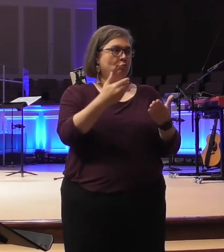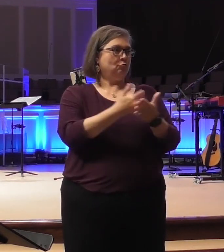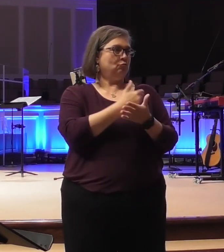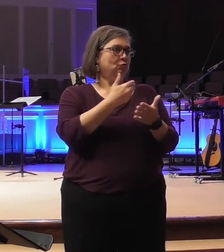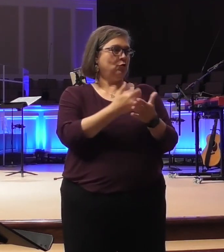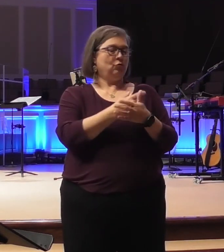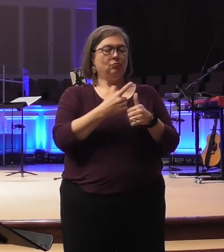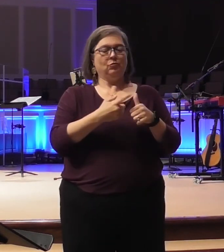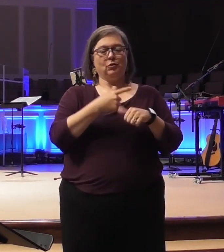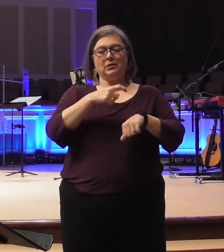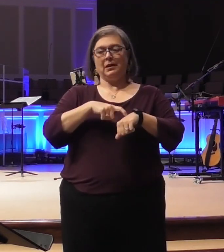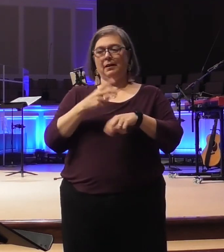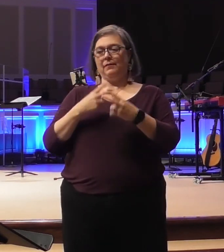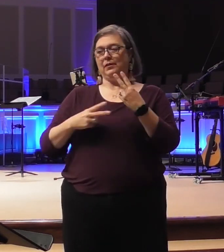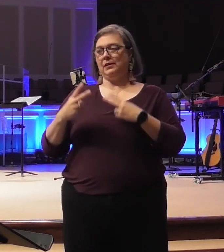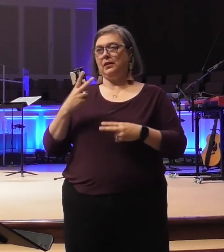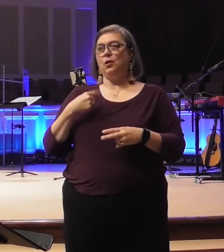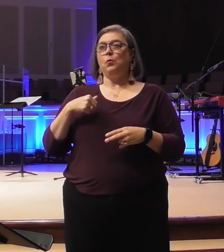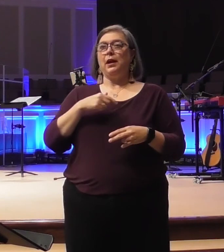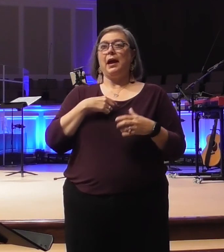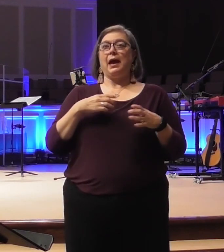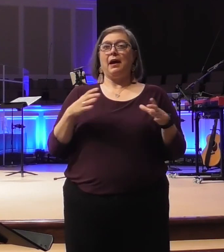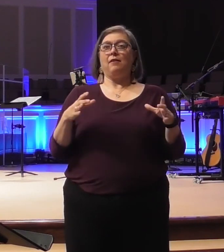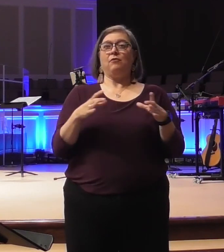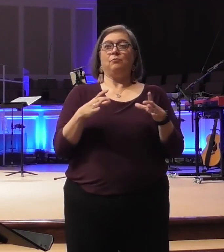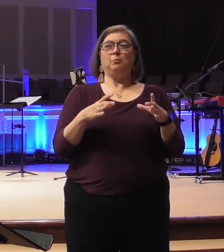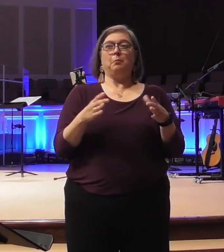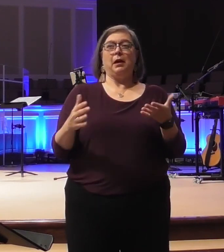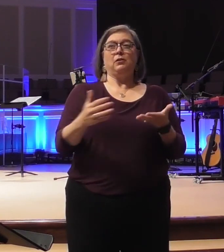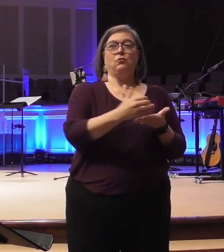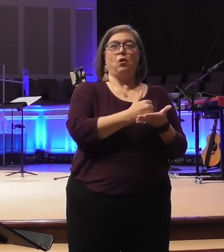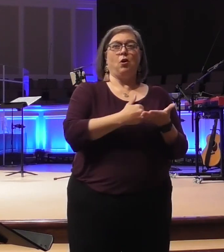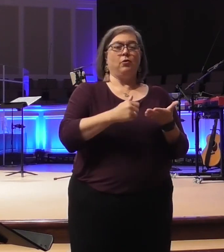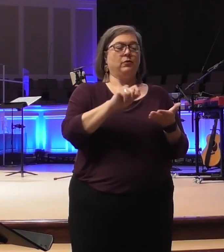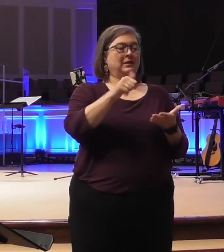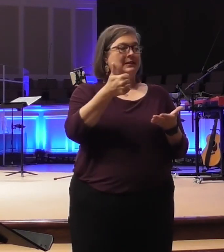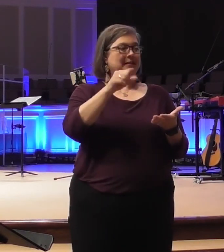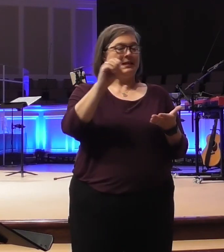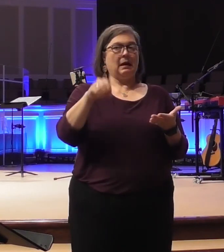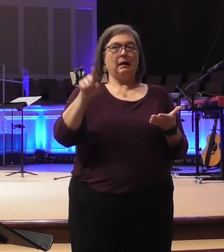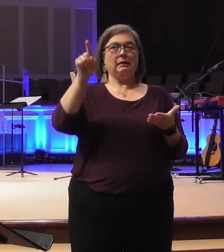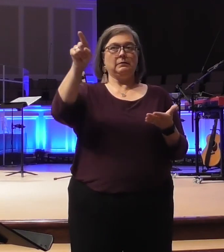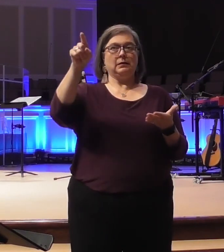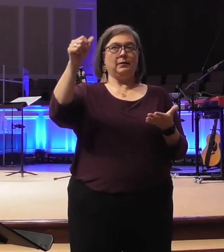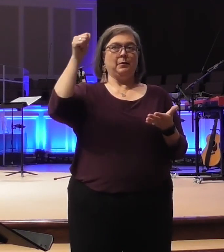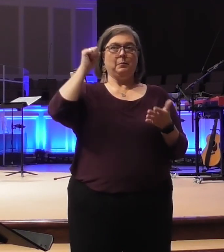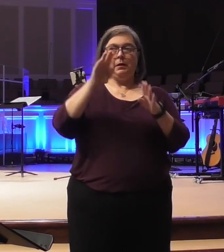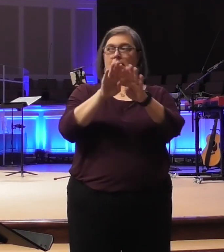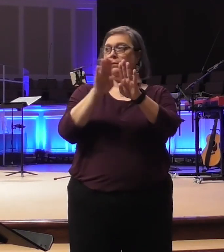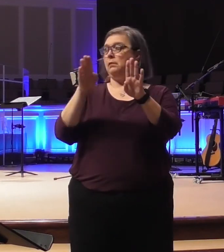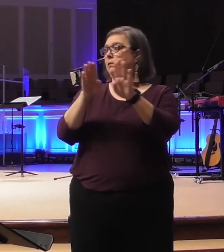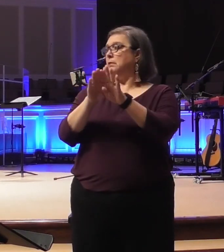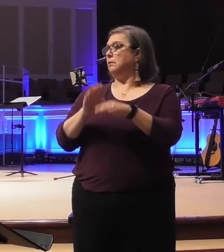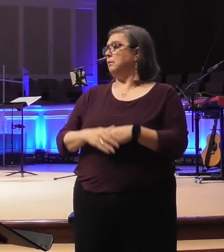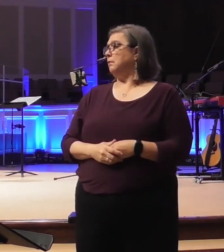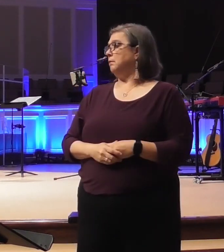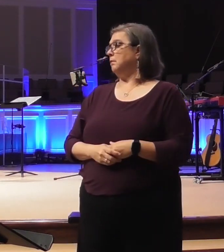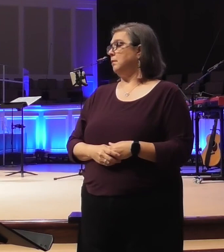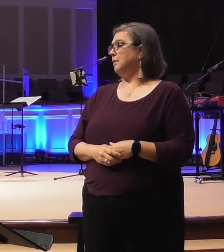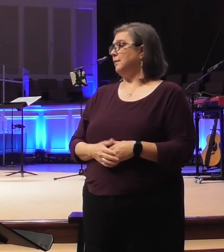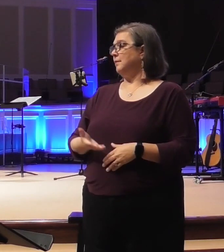morning to give your tithes and offerings, the plates are at the back of the sanctuary. Dr. Hankins, do you have any? Yep. I do. Come, Thomas.